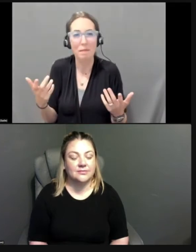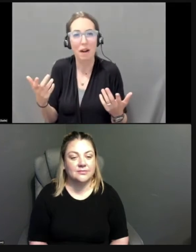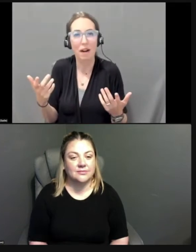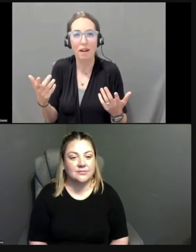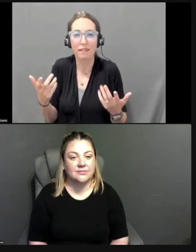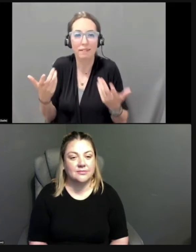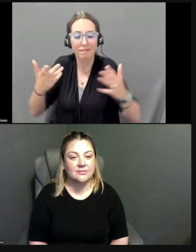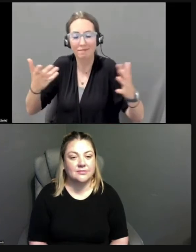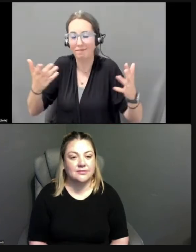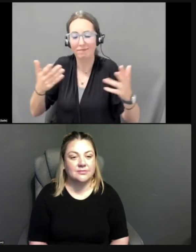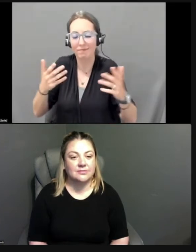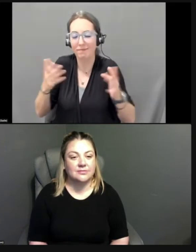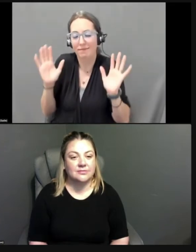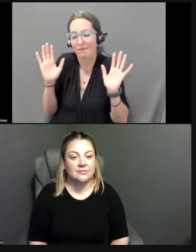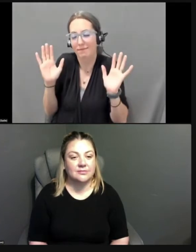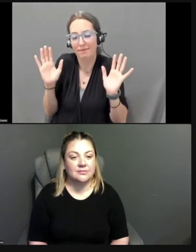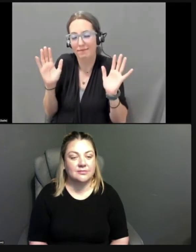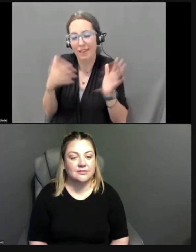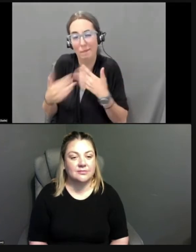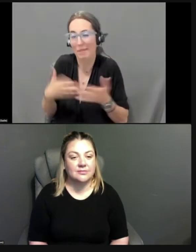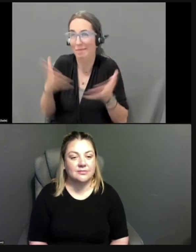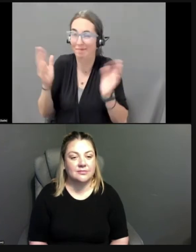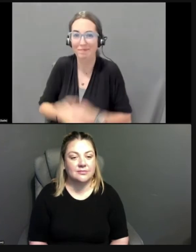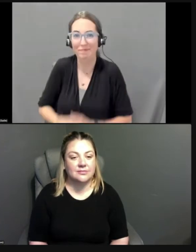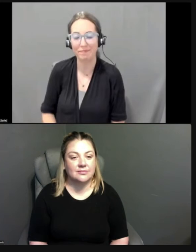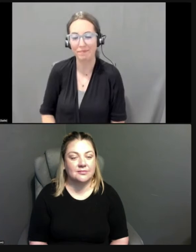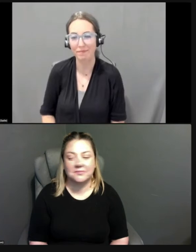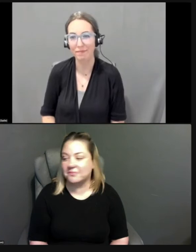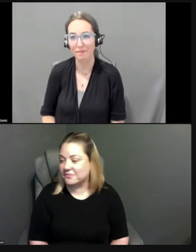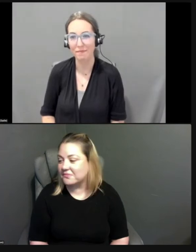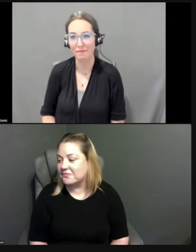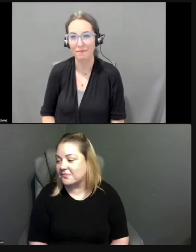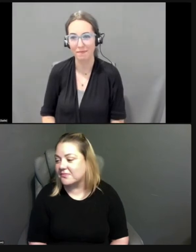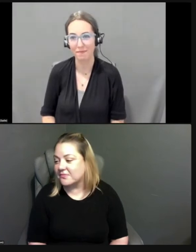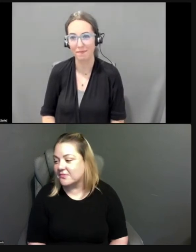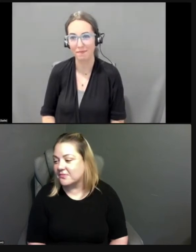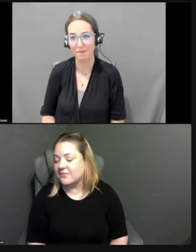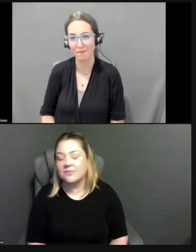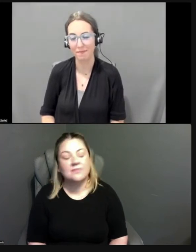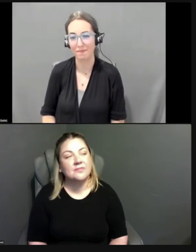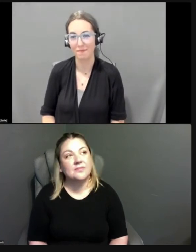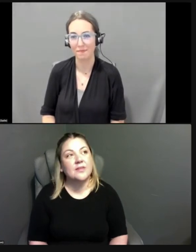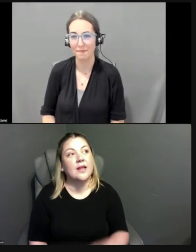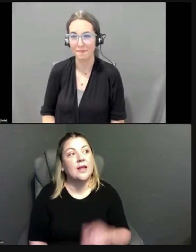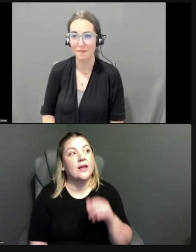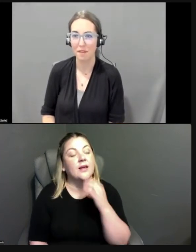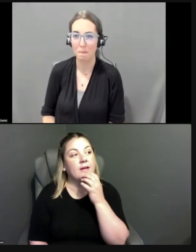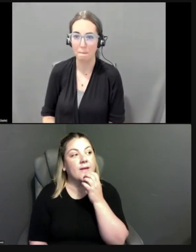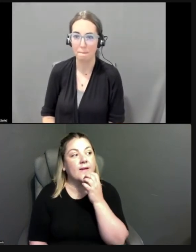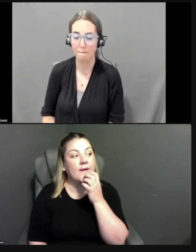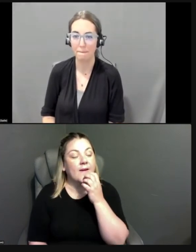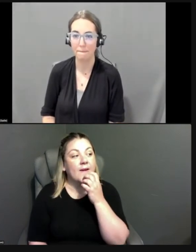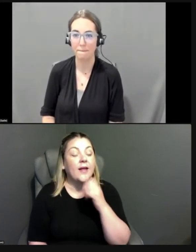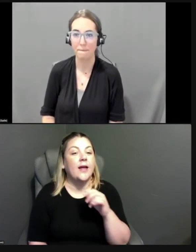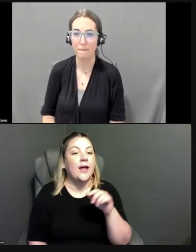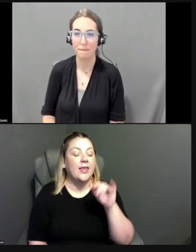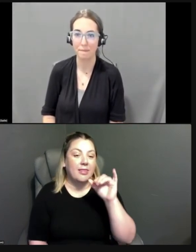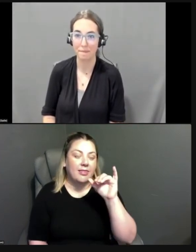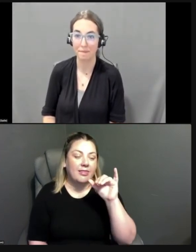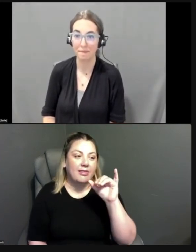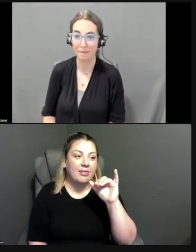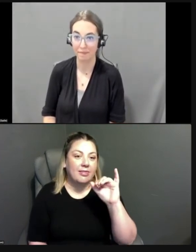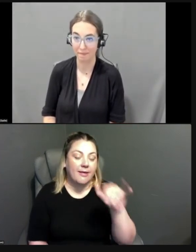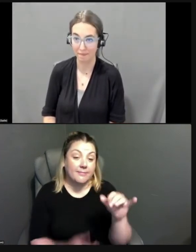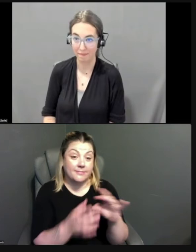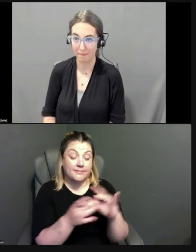I was supposed to play. But so yeah, I definitely can relate to the expanding